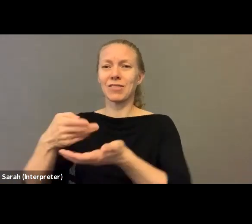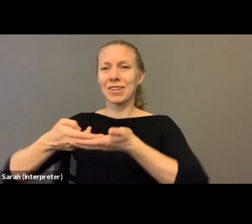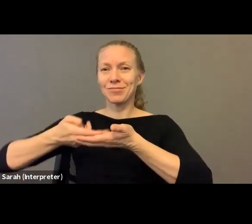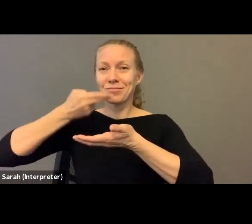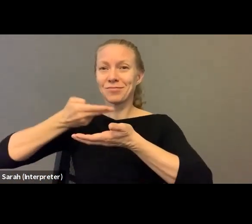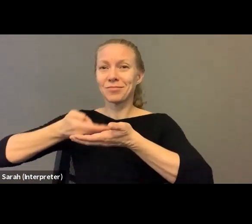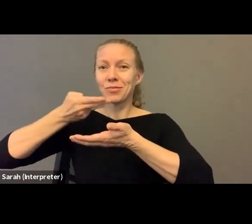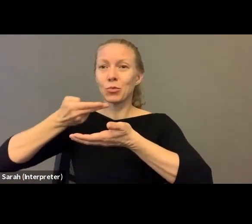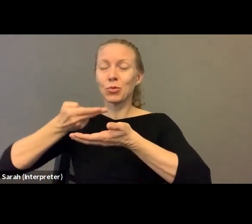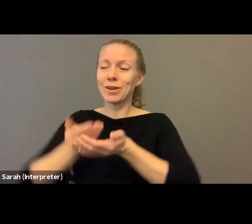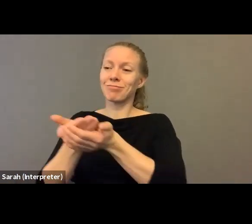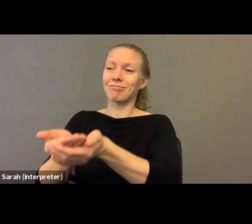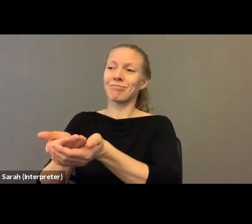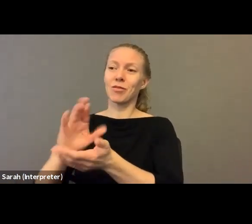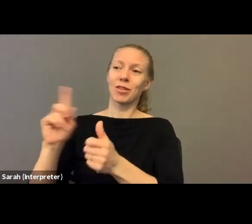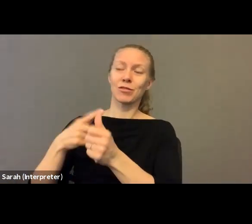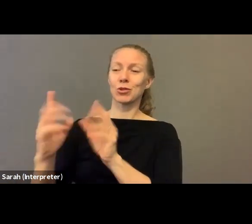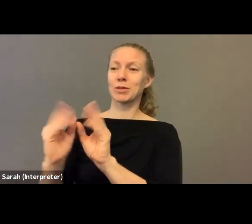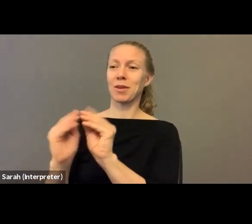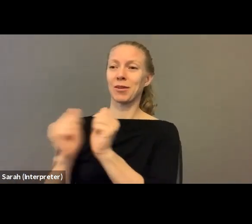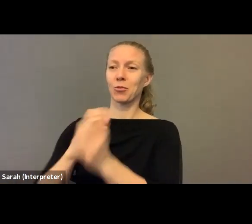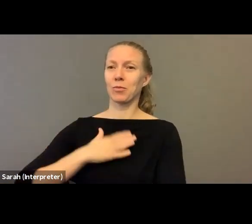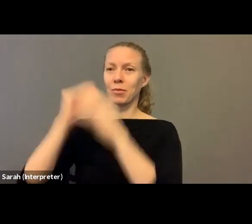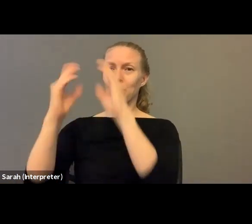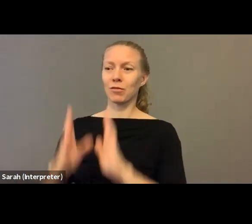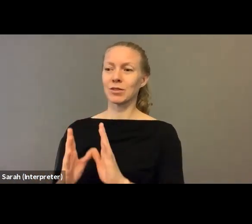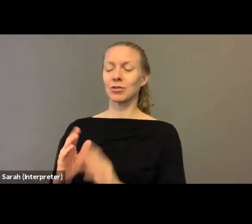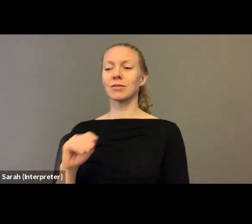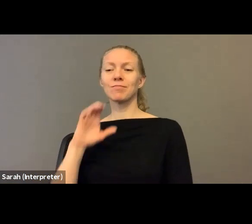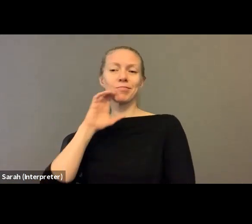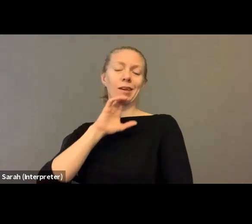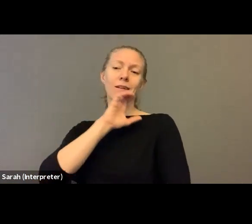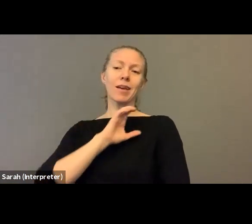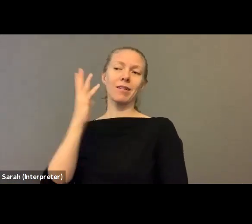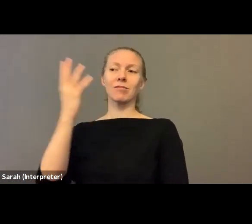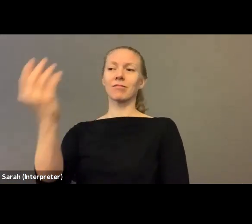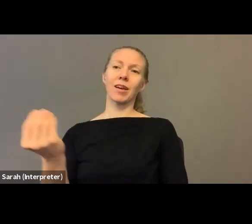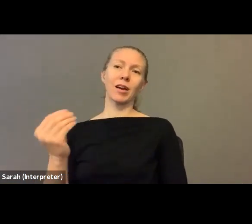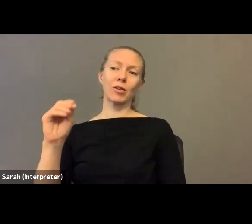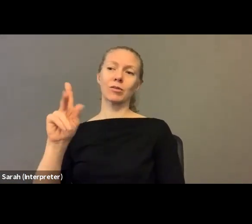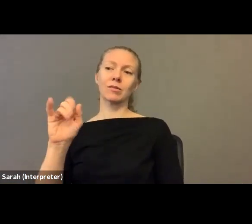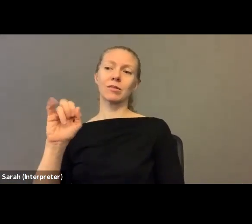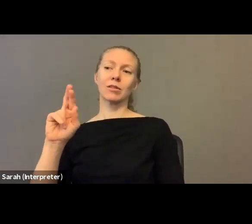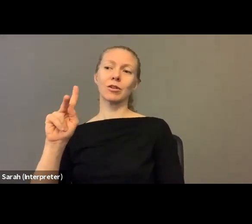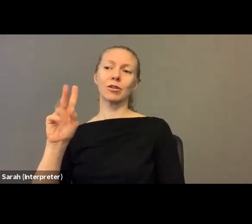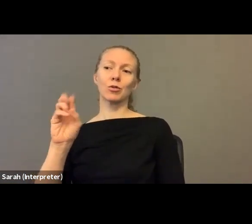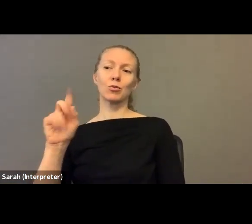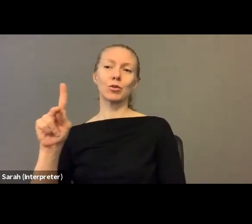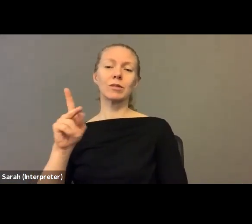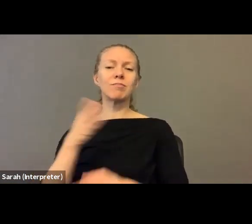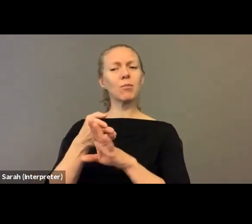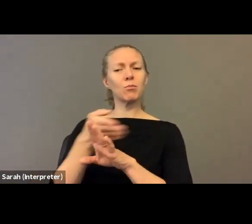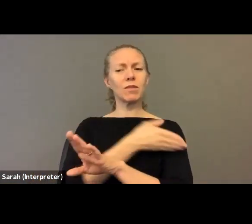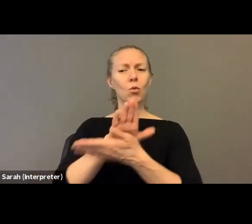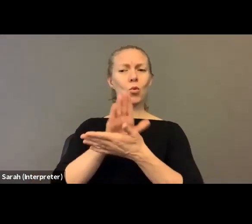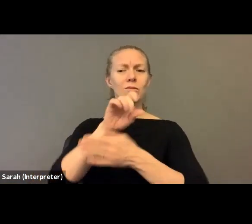meeting, a cafe on Kirkwood before the start of the semester. Try it, he says. It's